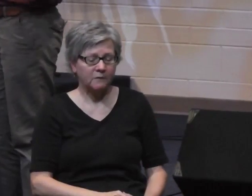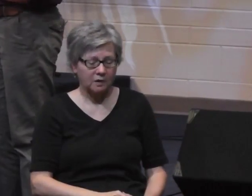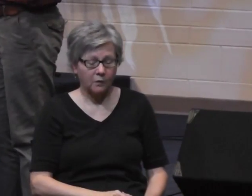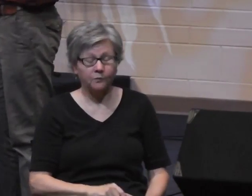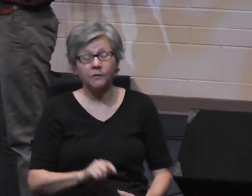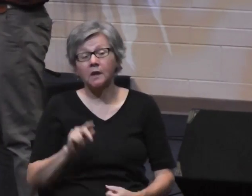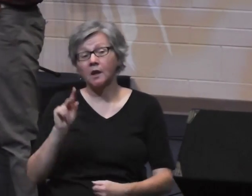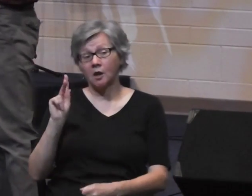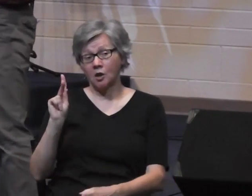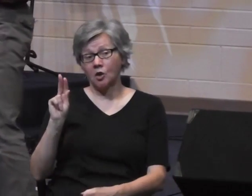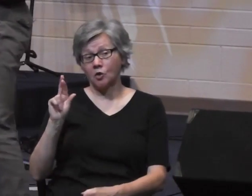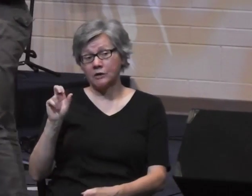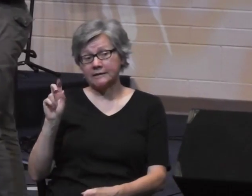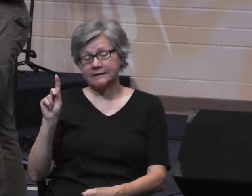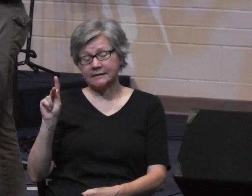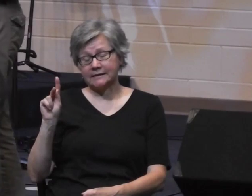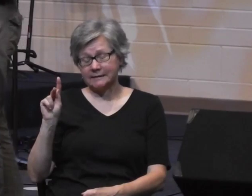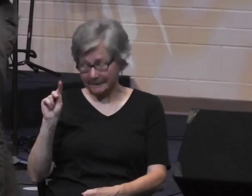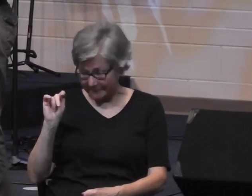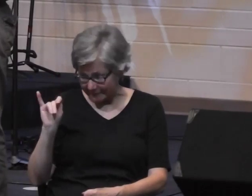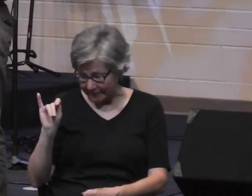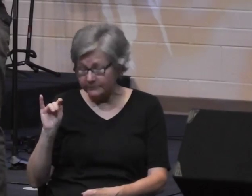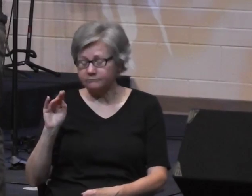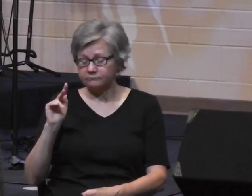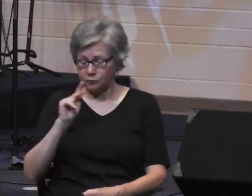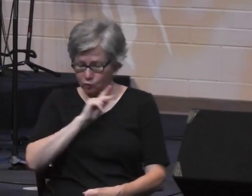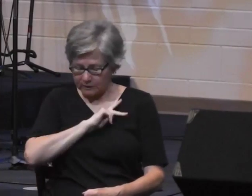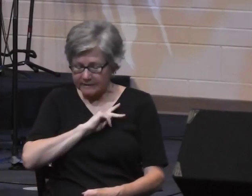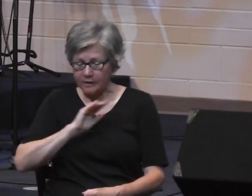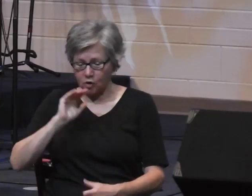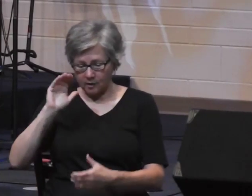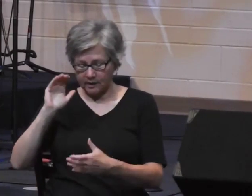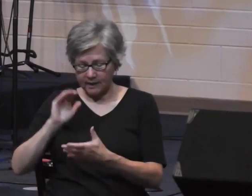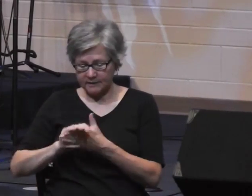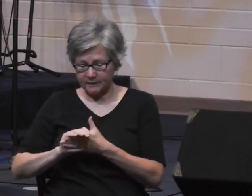So Christy's husband told Brian this story, who told me this story.